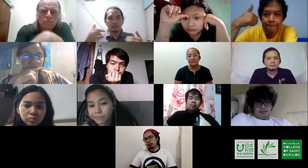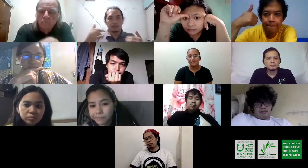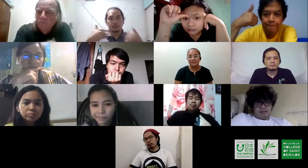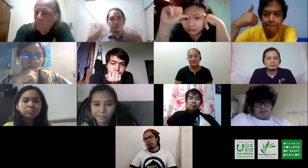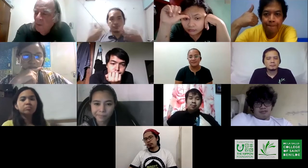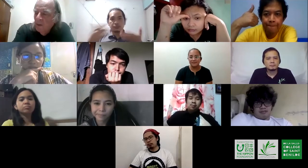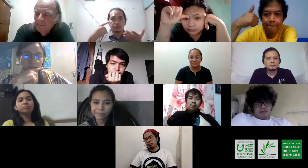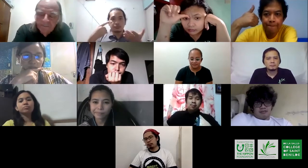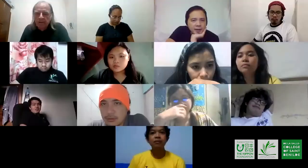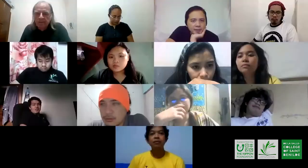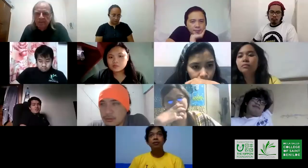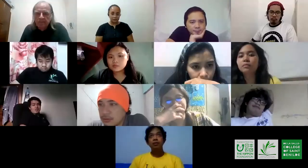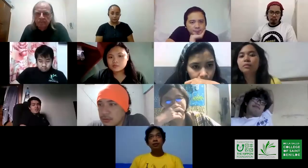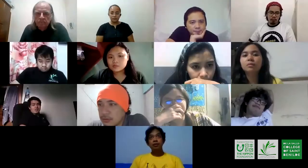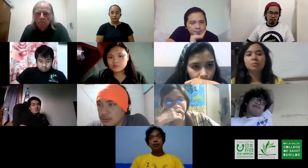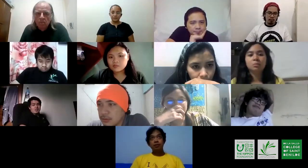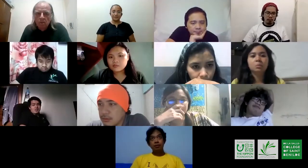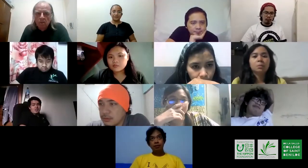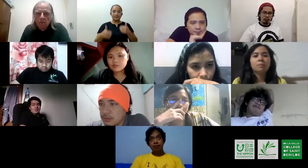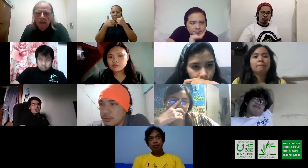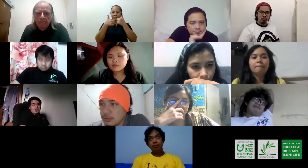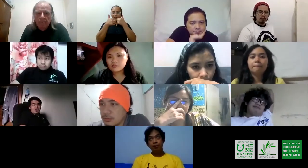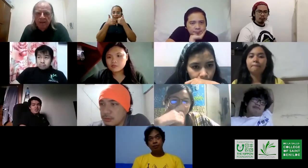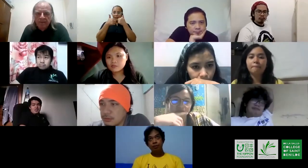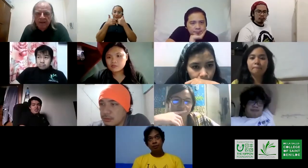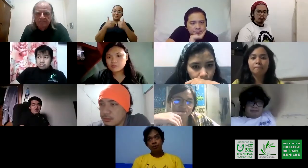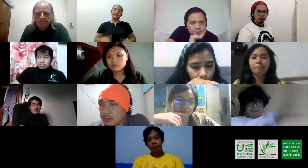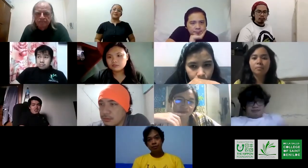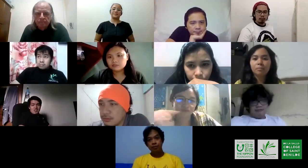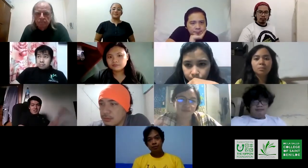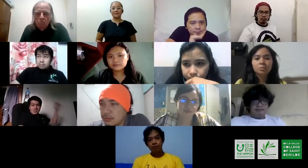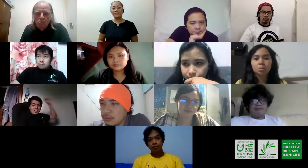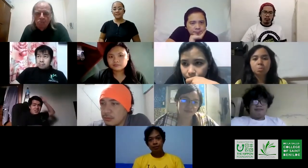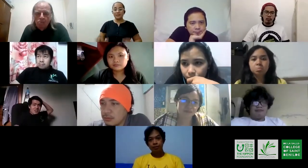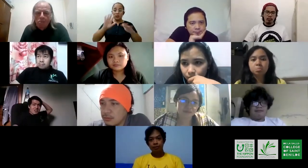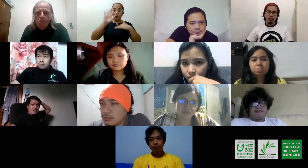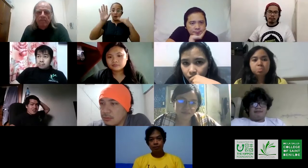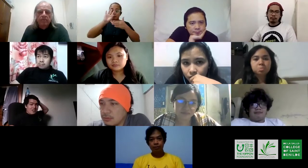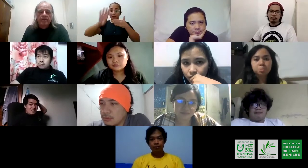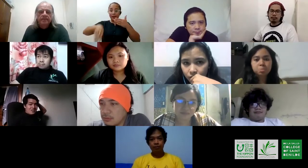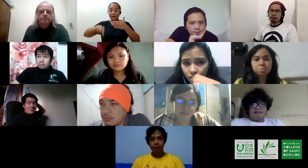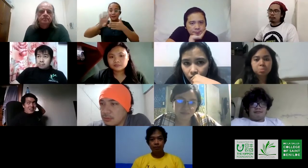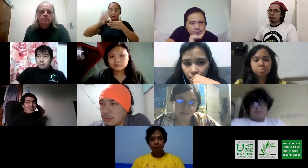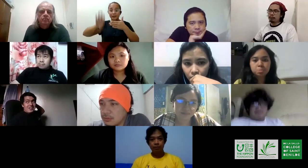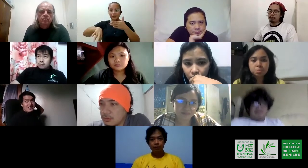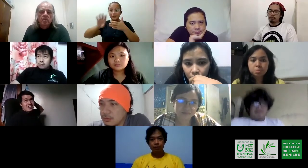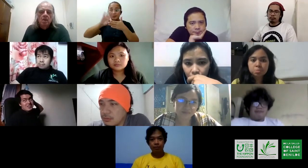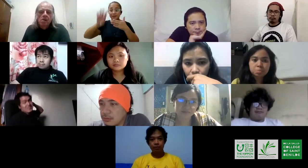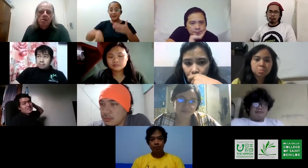Everybody's back? Okay.